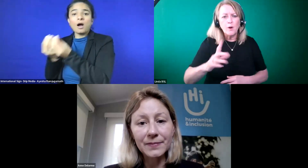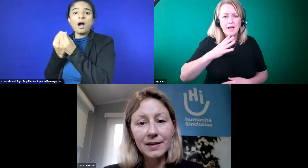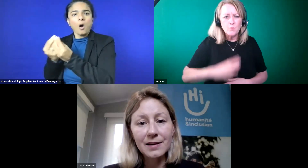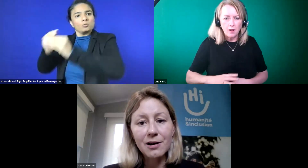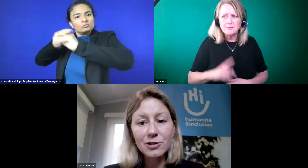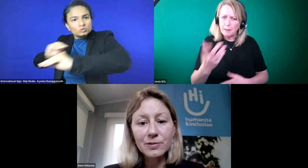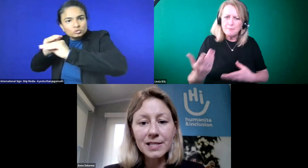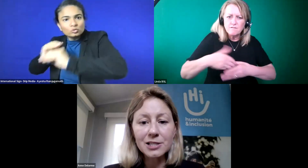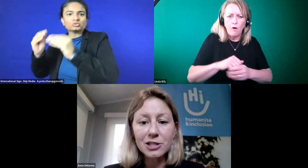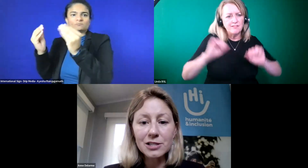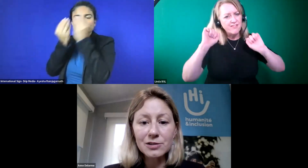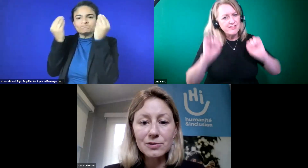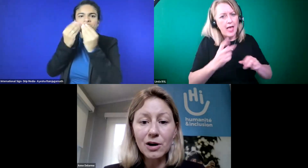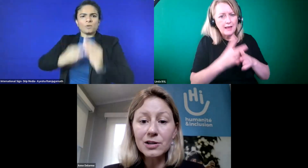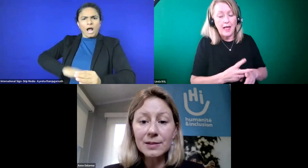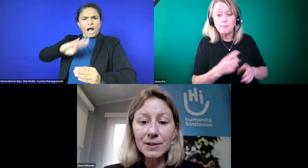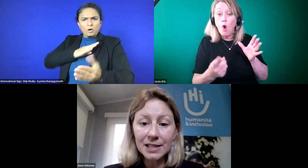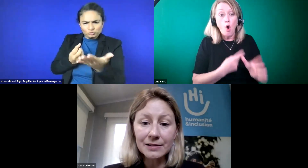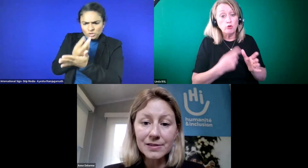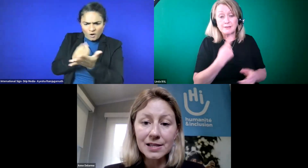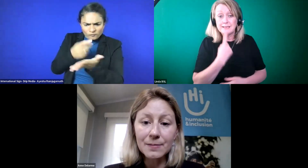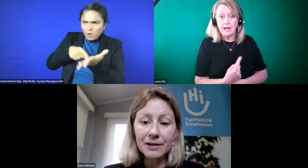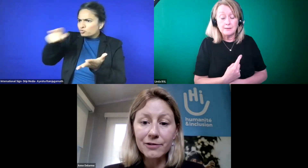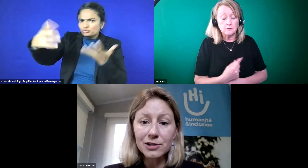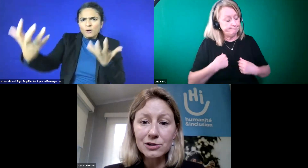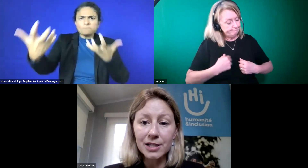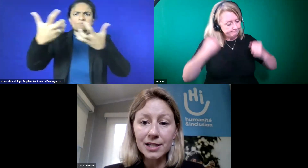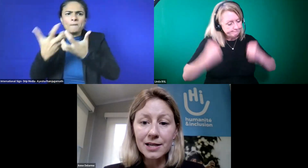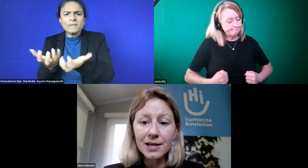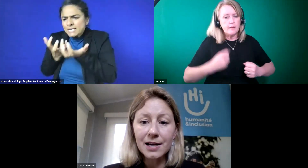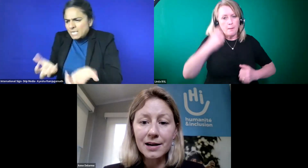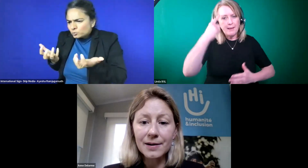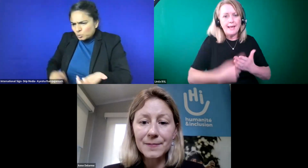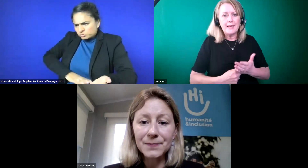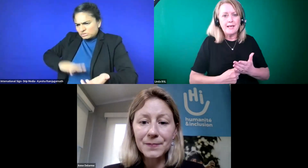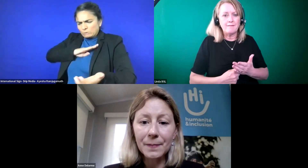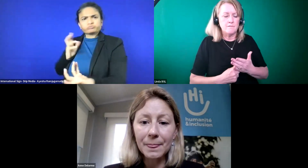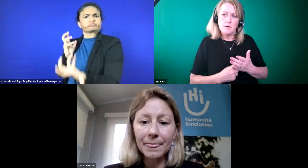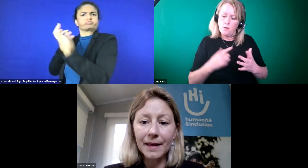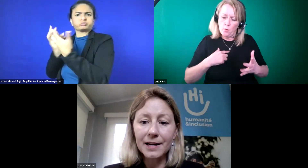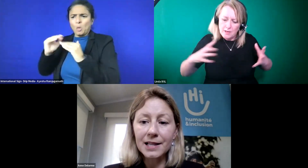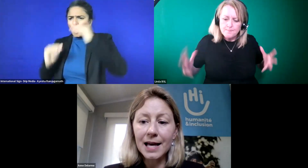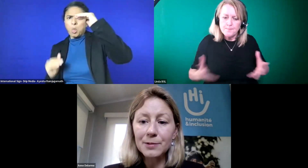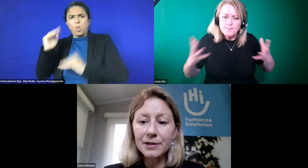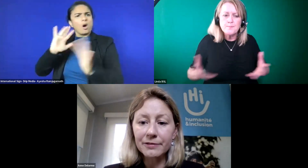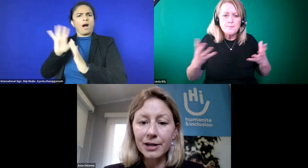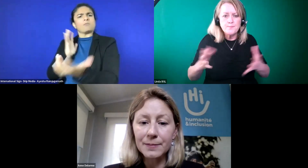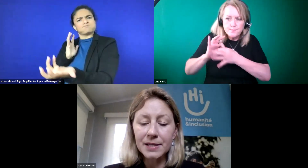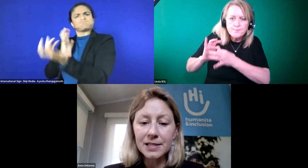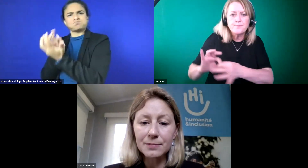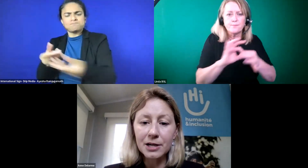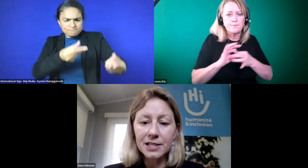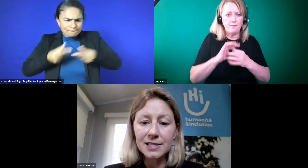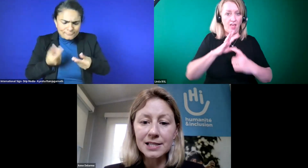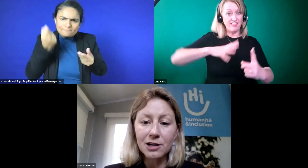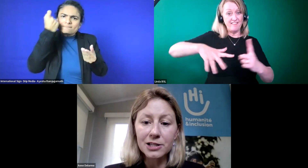care. Audrey writes that she strongly believes that by fostering a collaborative